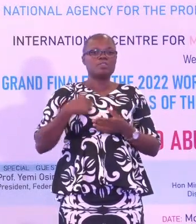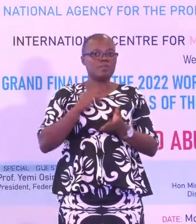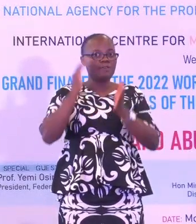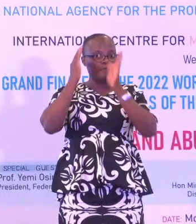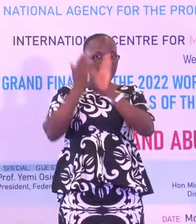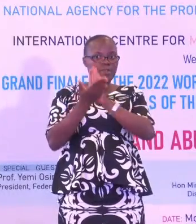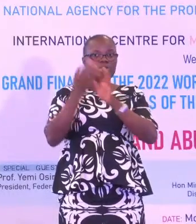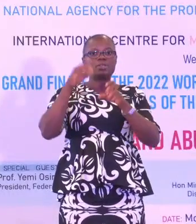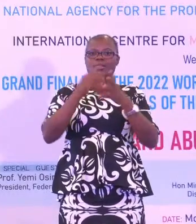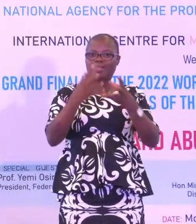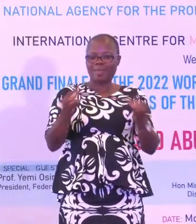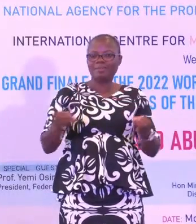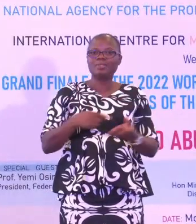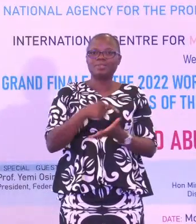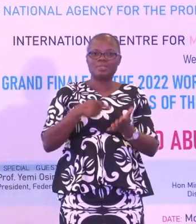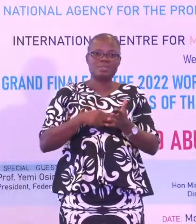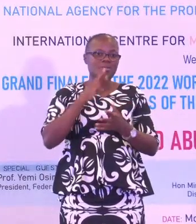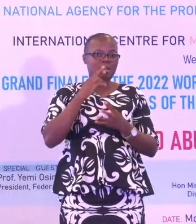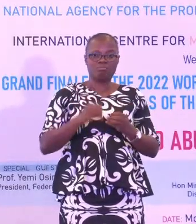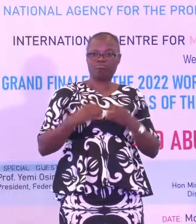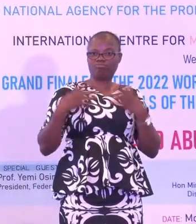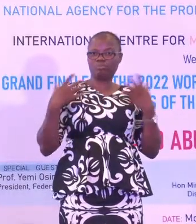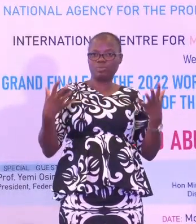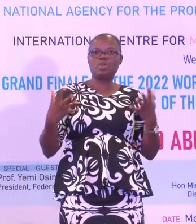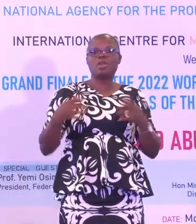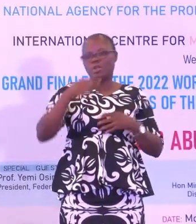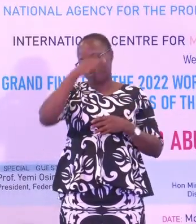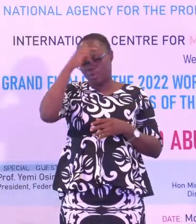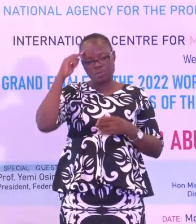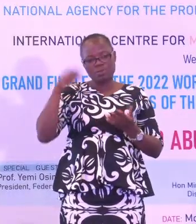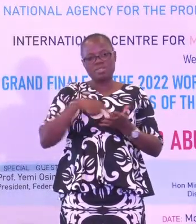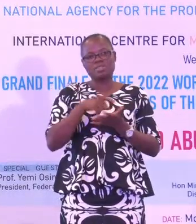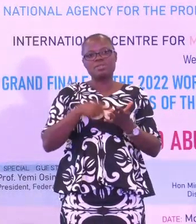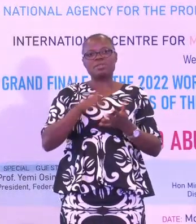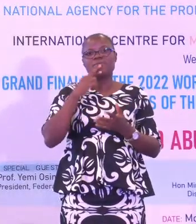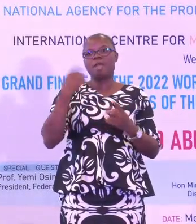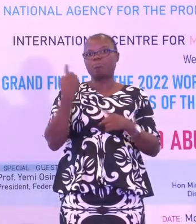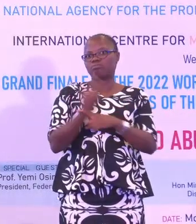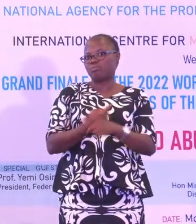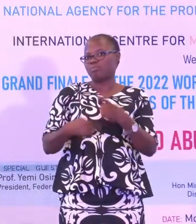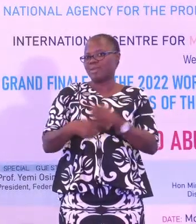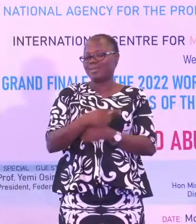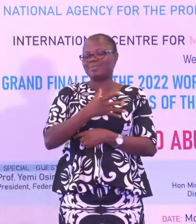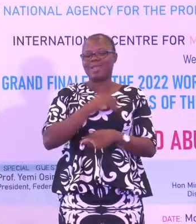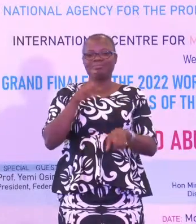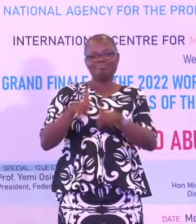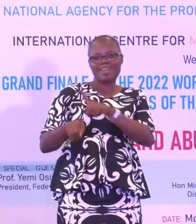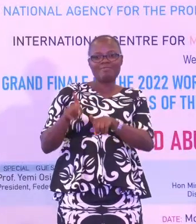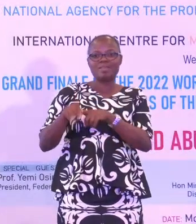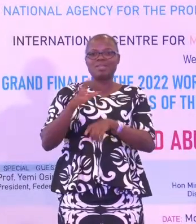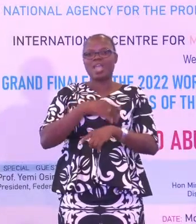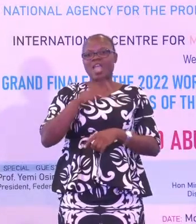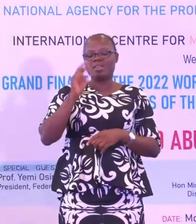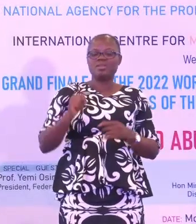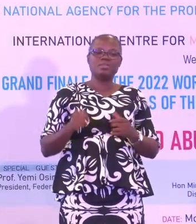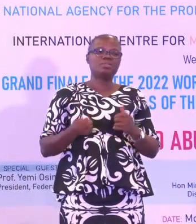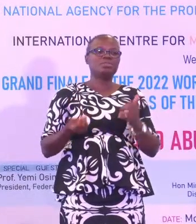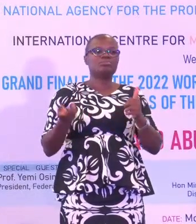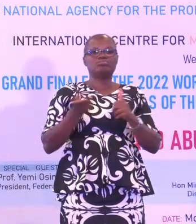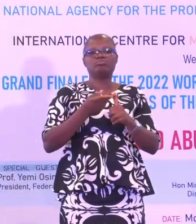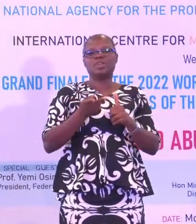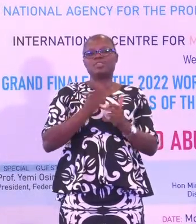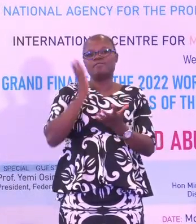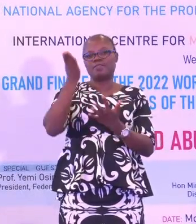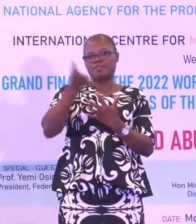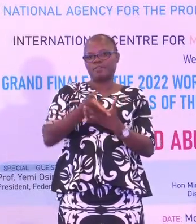in tackling it are enormous because these are complex and diverse and requires proactive